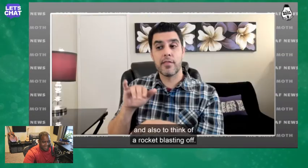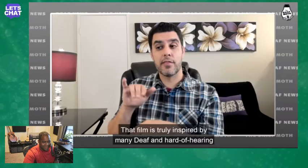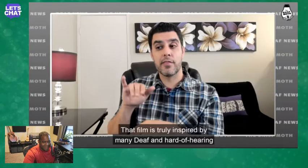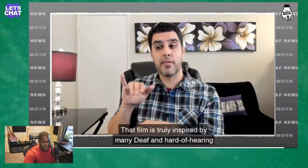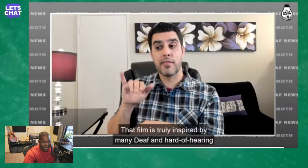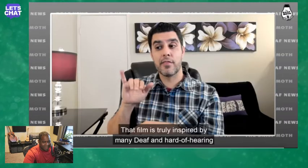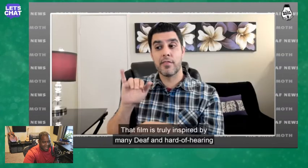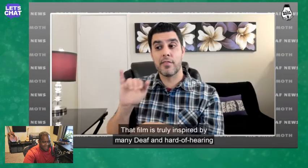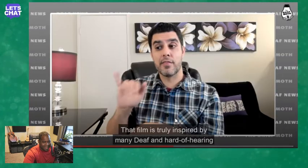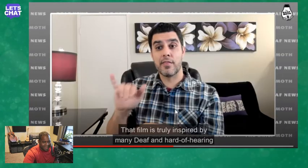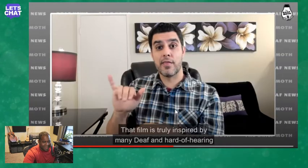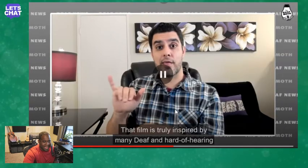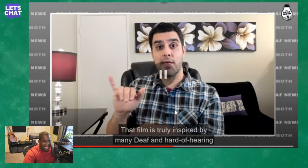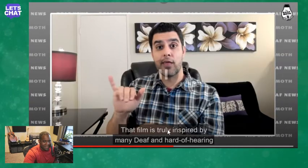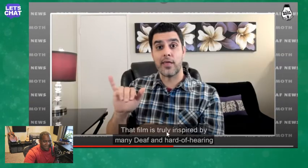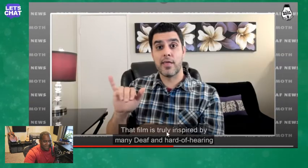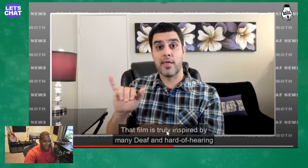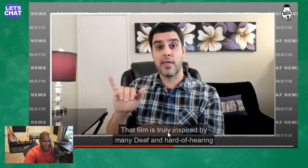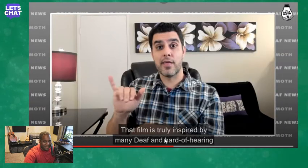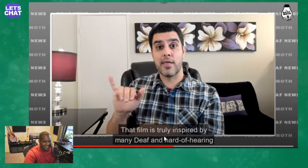Also, I think of a rocket blasting off.